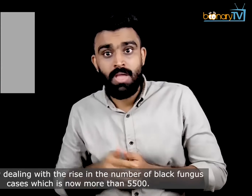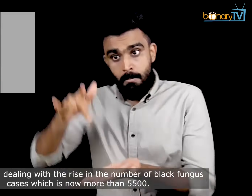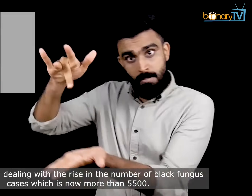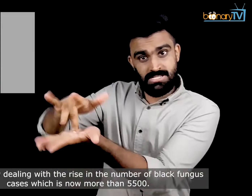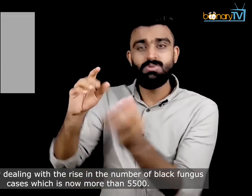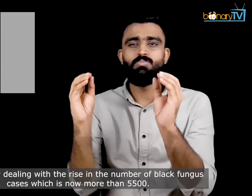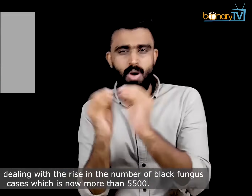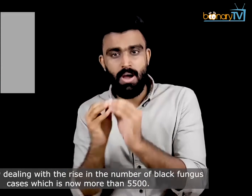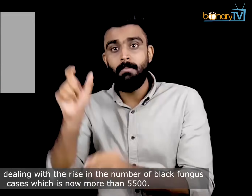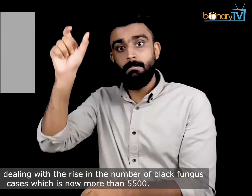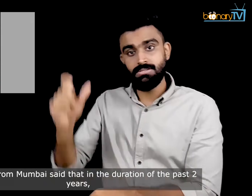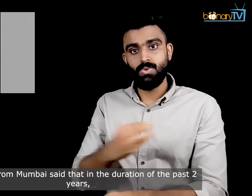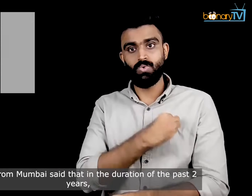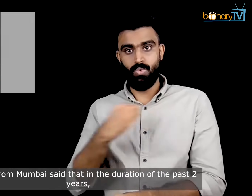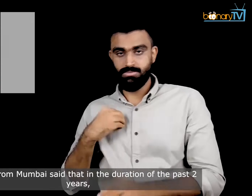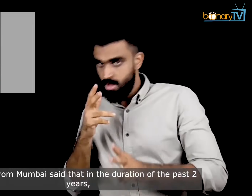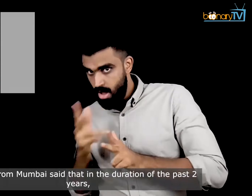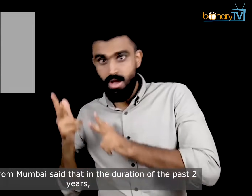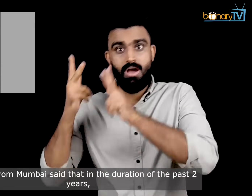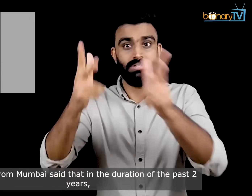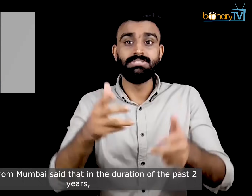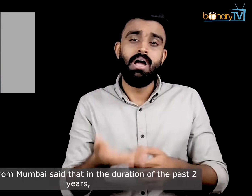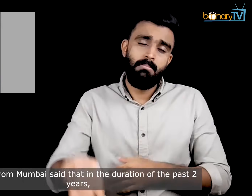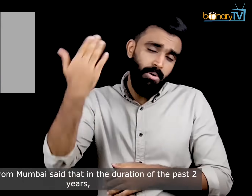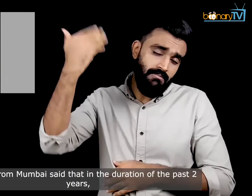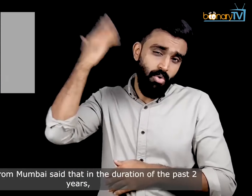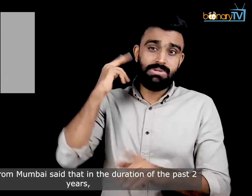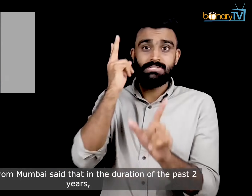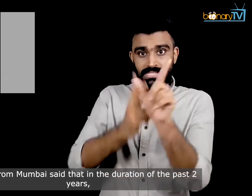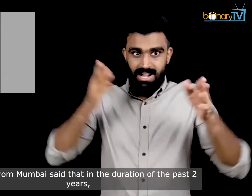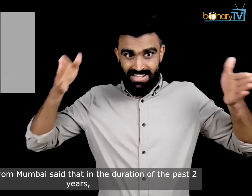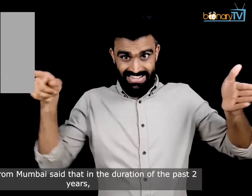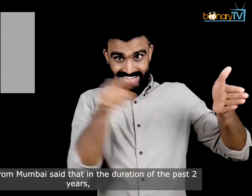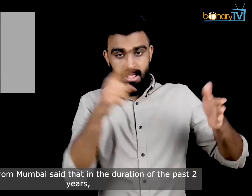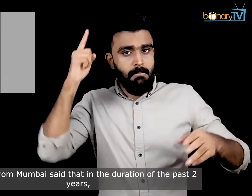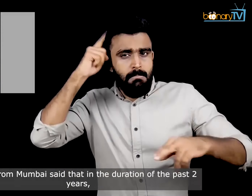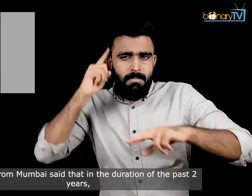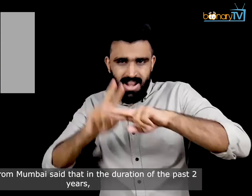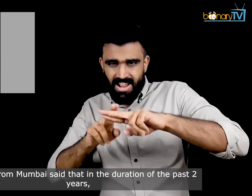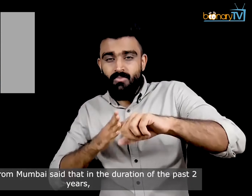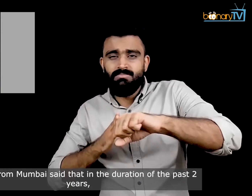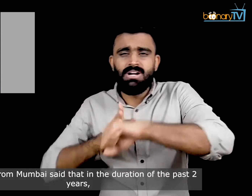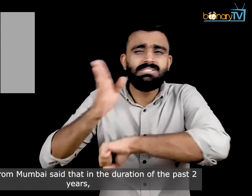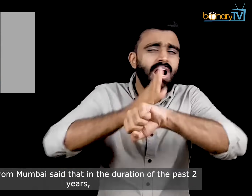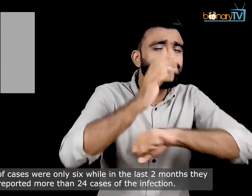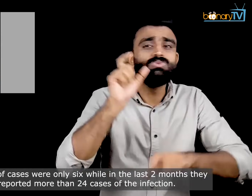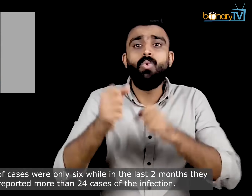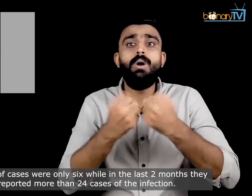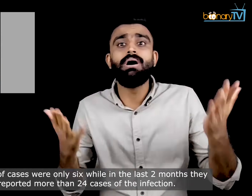,500. A doctor from Mumbai said that in the duration of the past two years, the number of